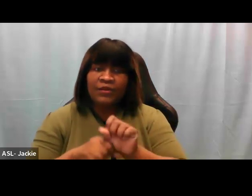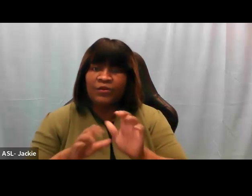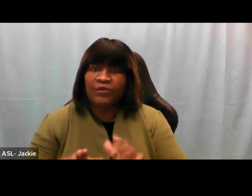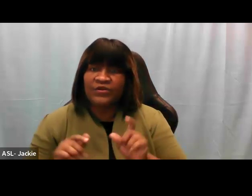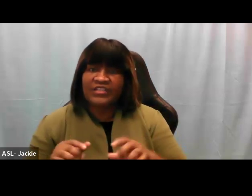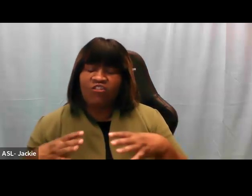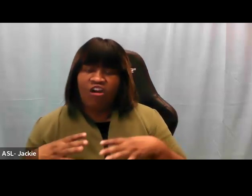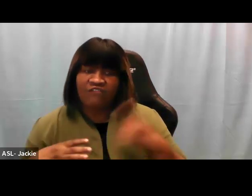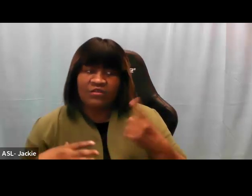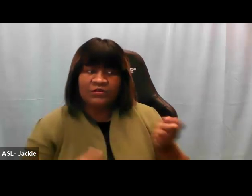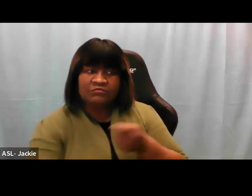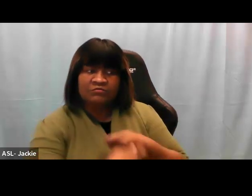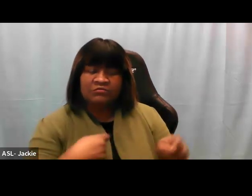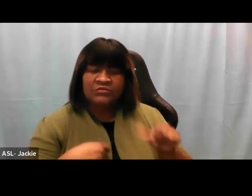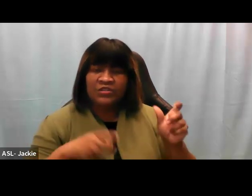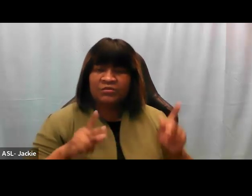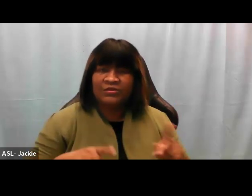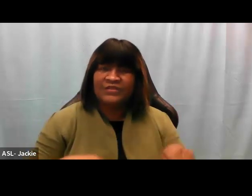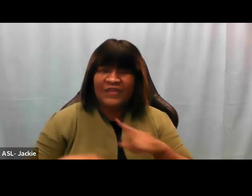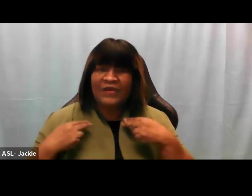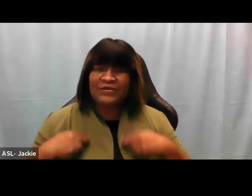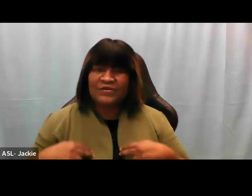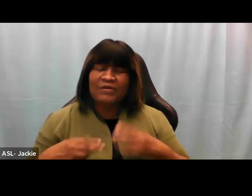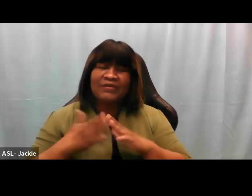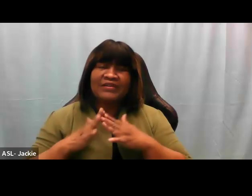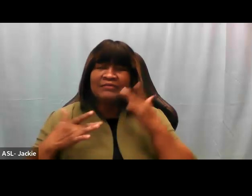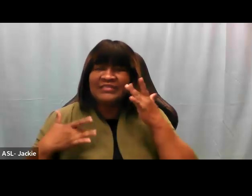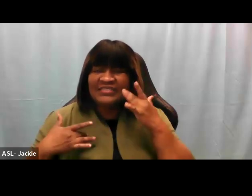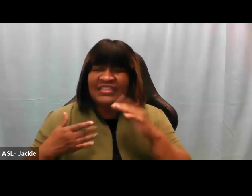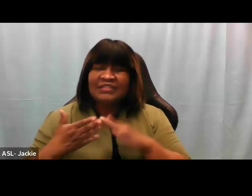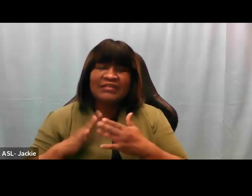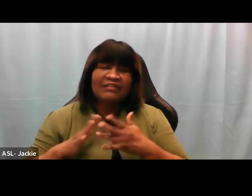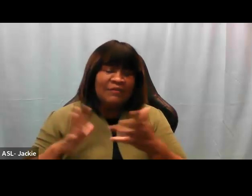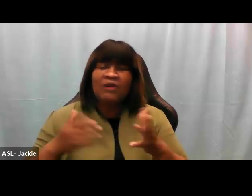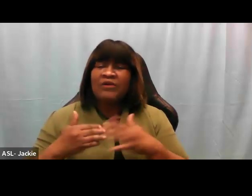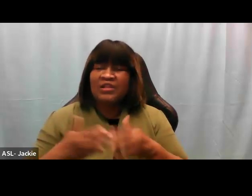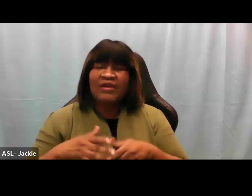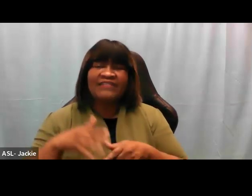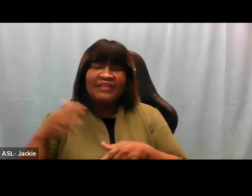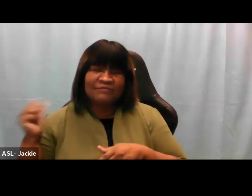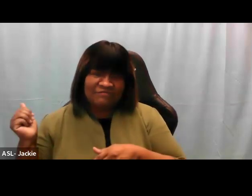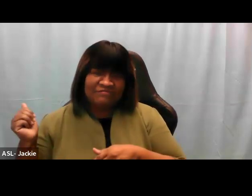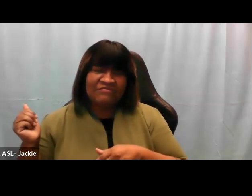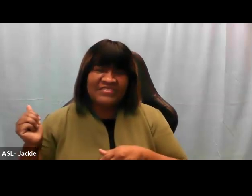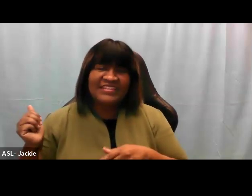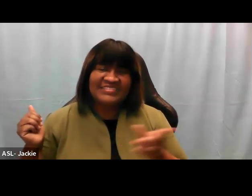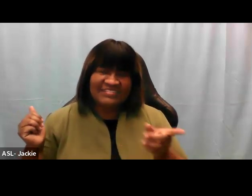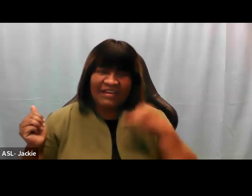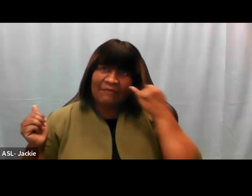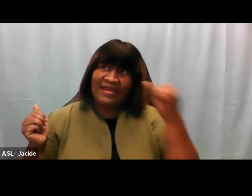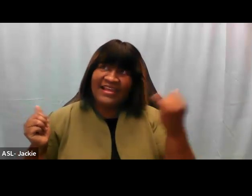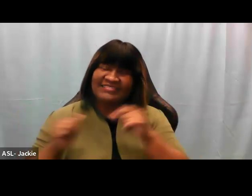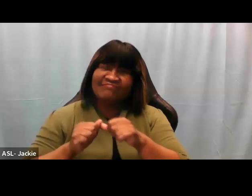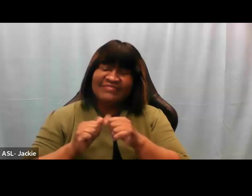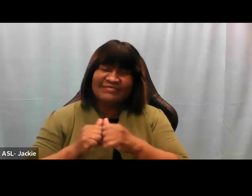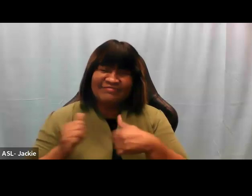need off or something like that because they are human and they do get sick or have a life outside of me, which I just can't imagine. Just